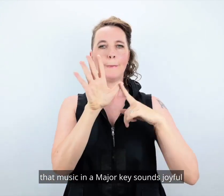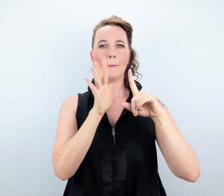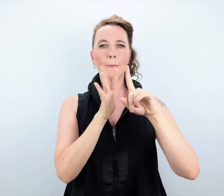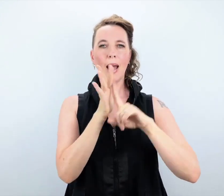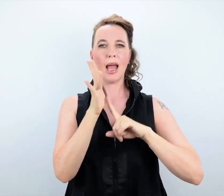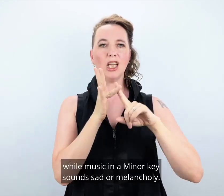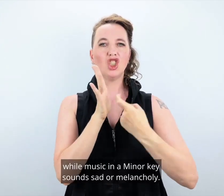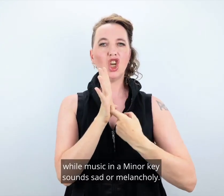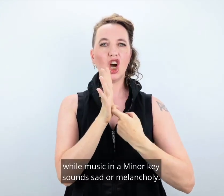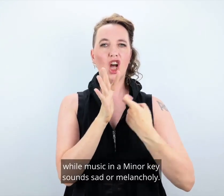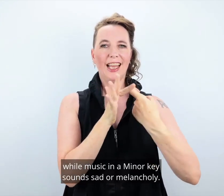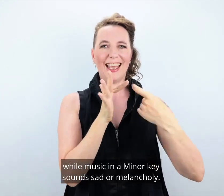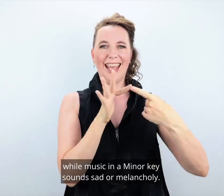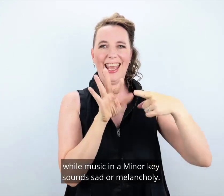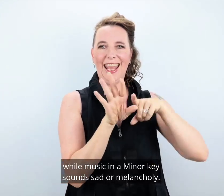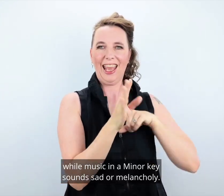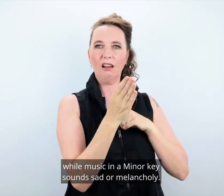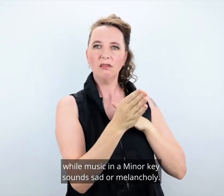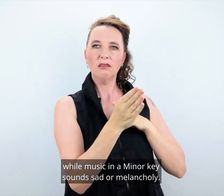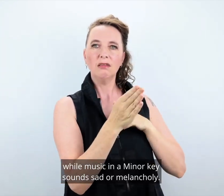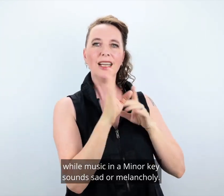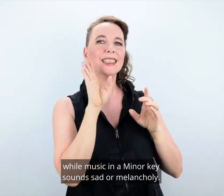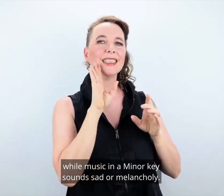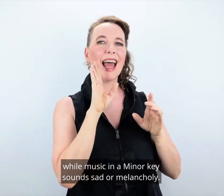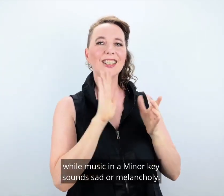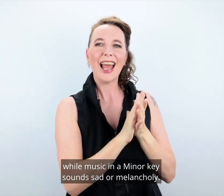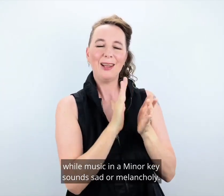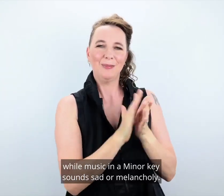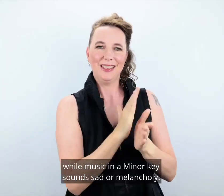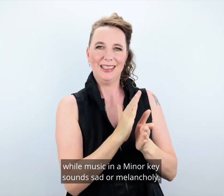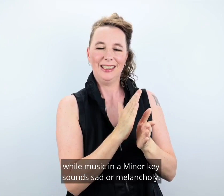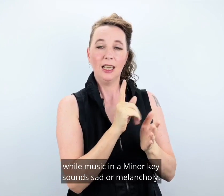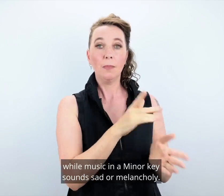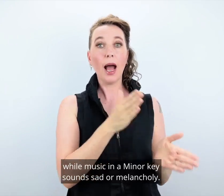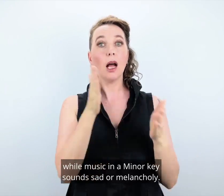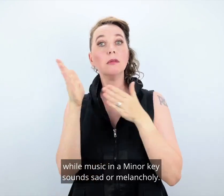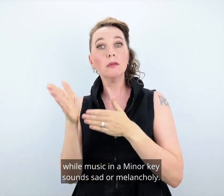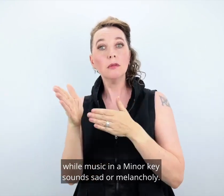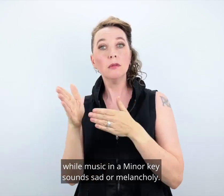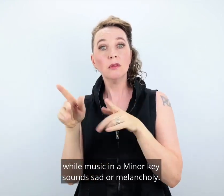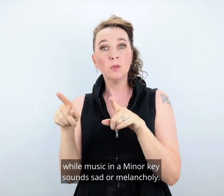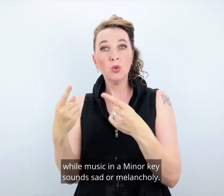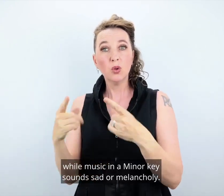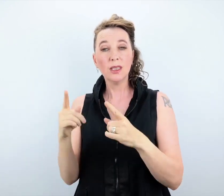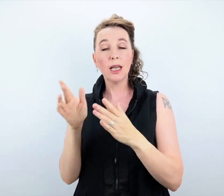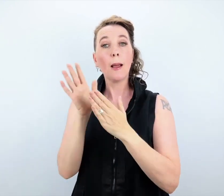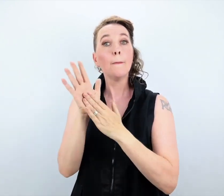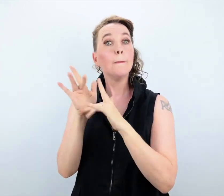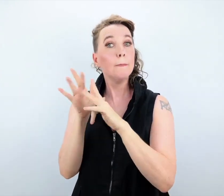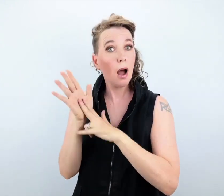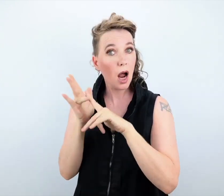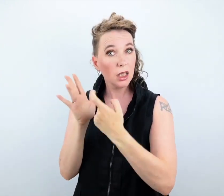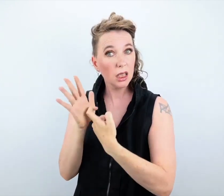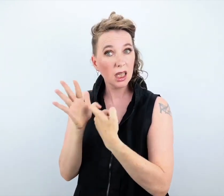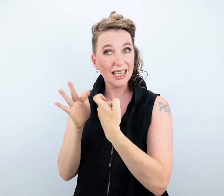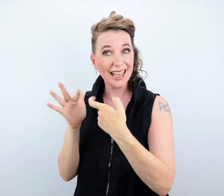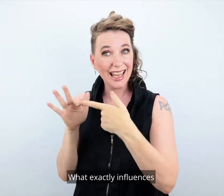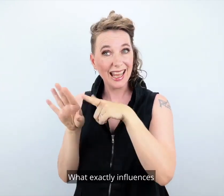while music in a minor key sounds sad or melancholy. What